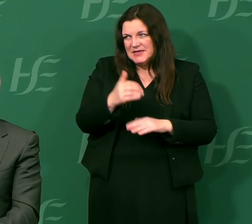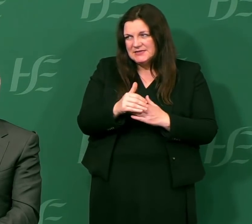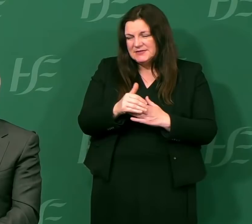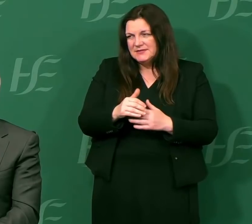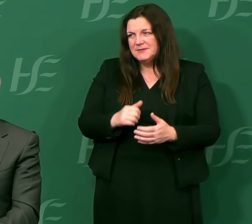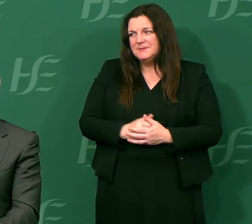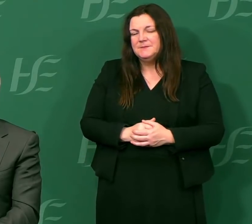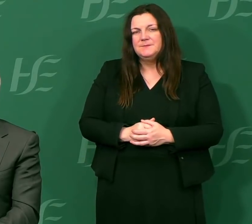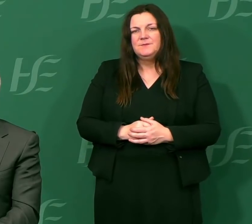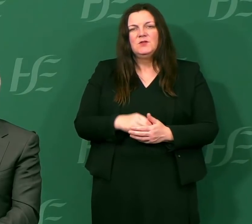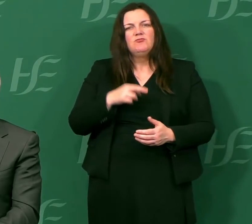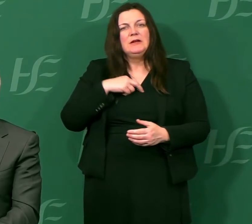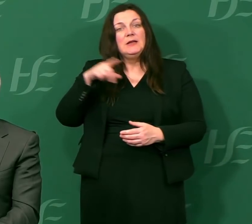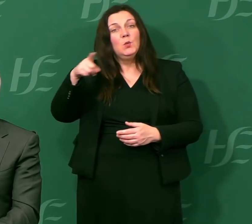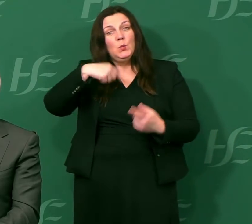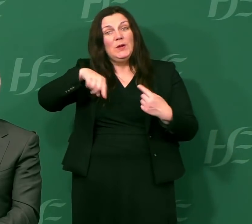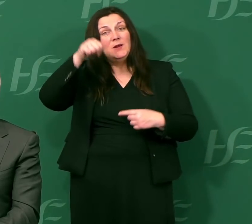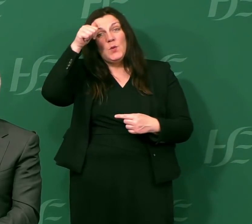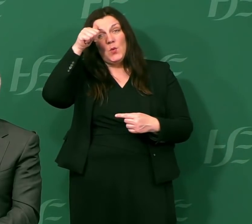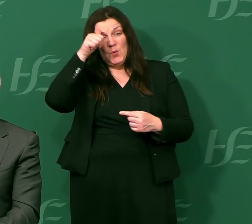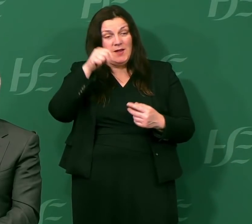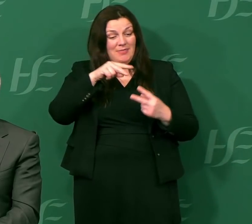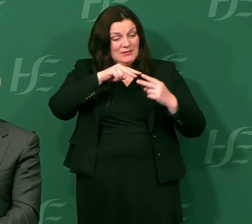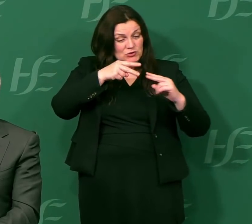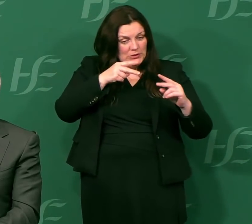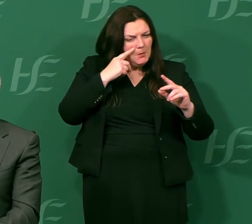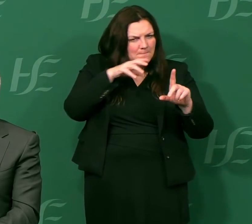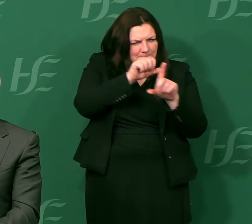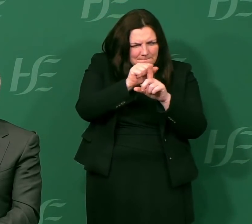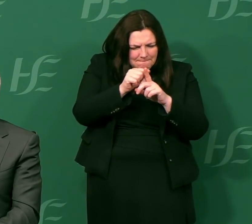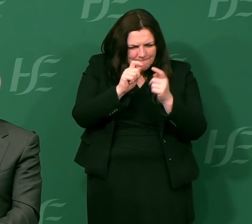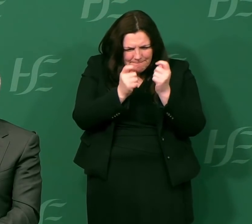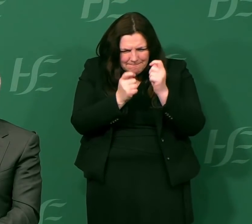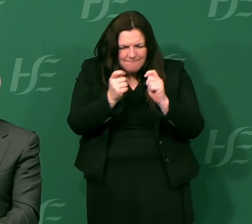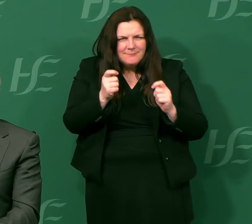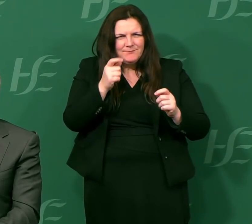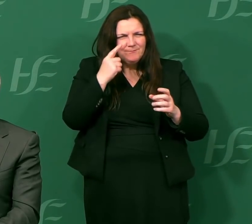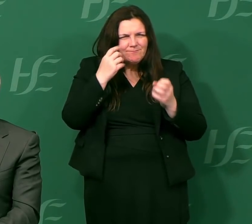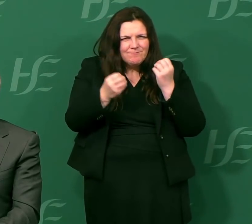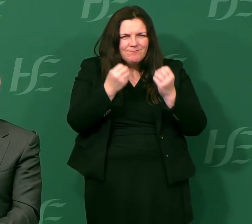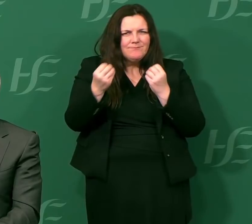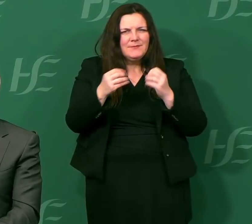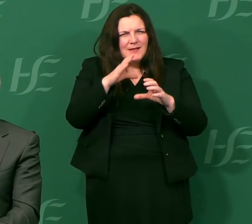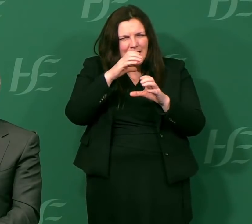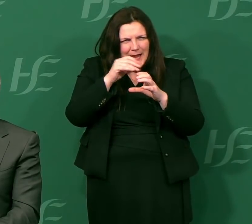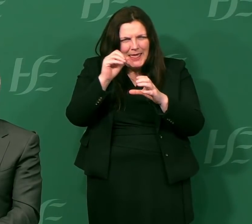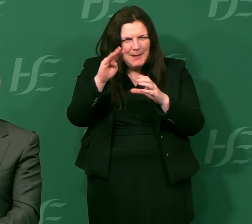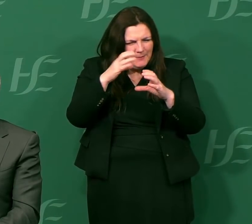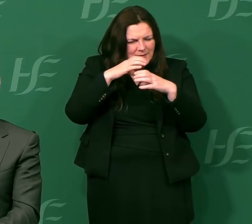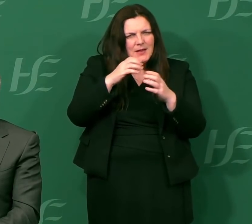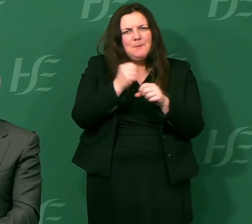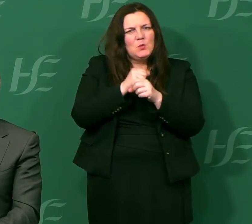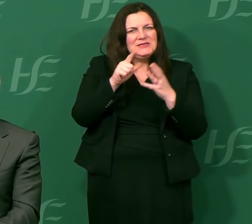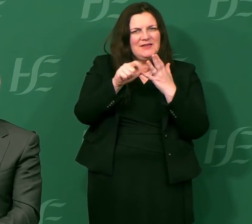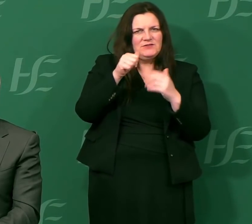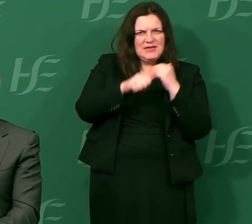I suppose it is just, we know that the whole genome sequencing takes about 2 days, and it's been 7 days since we've had a confirmed case. So it just feels a little bit unusual that we haven't had